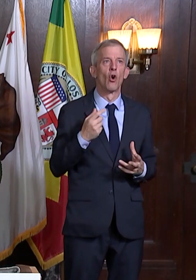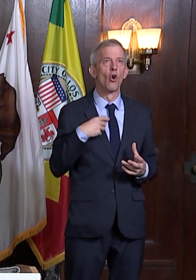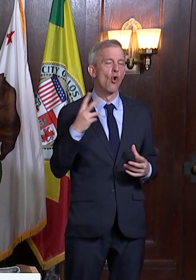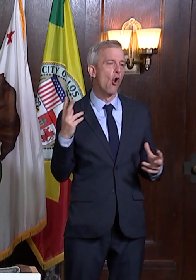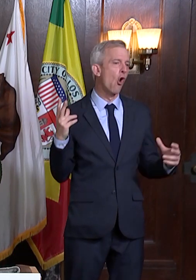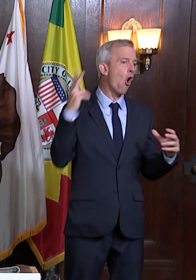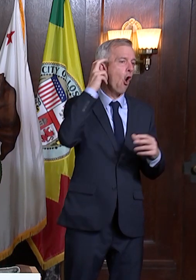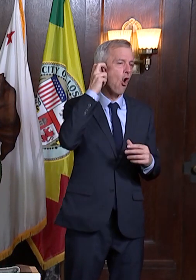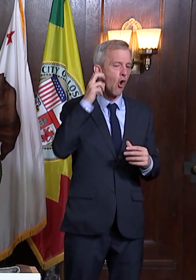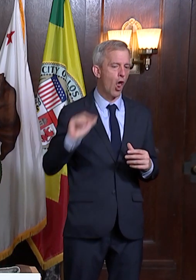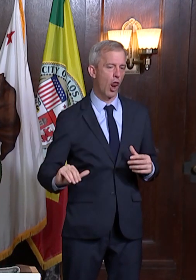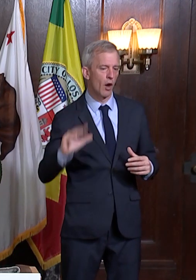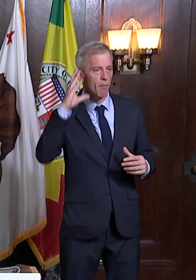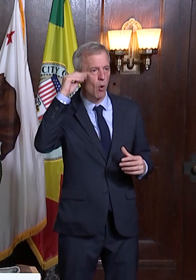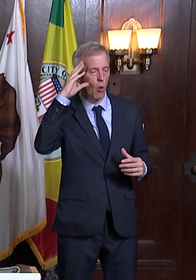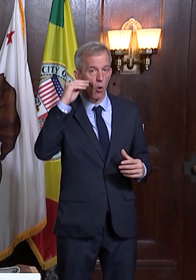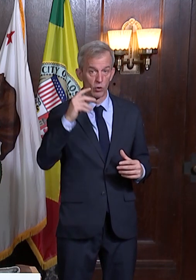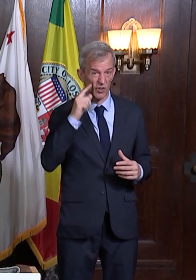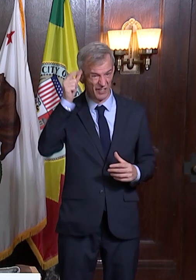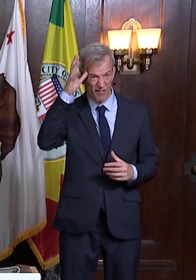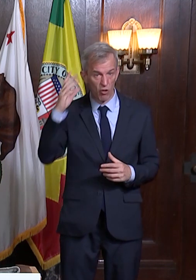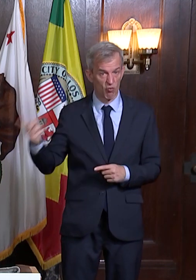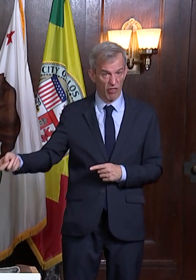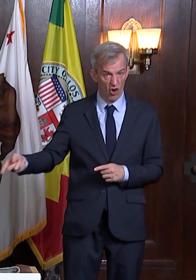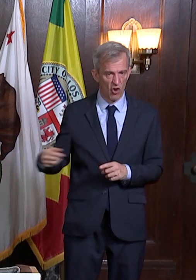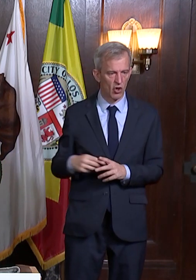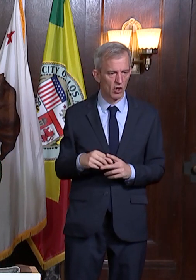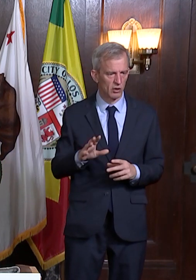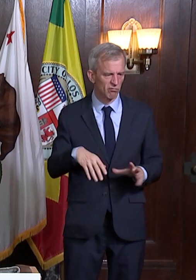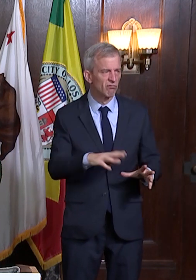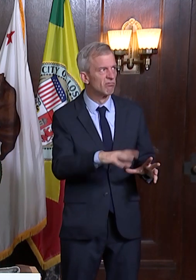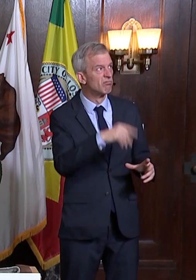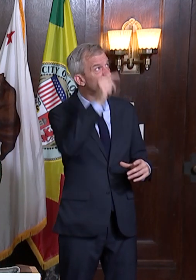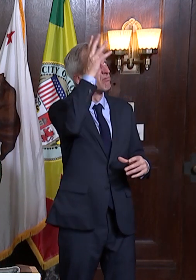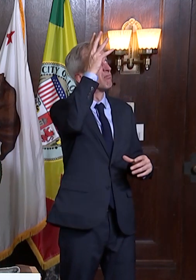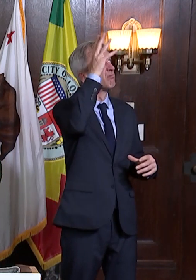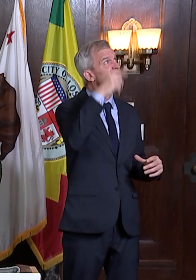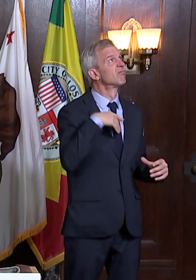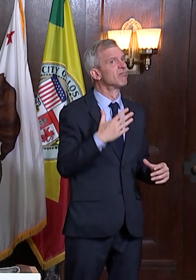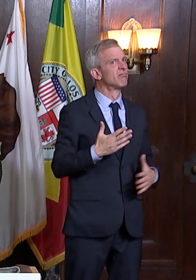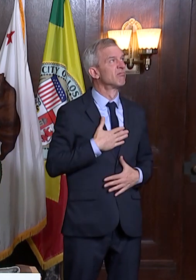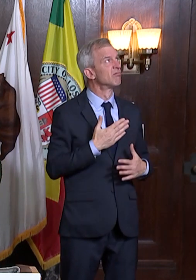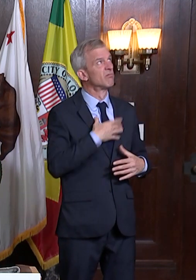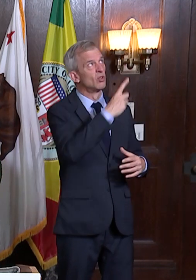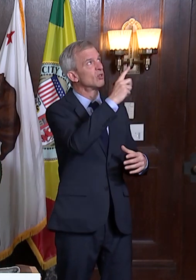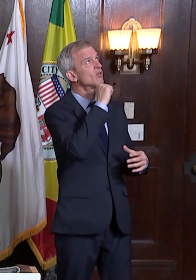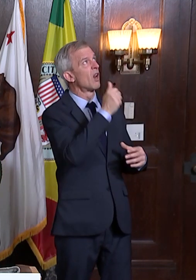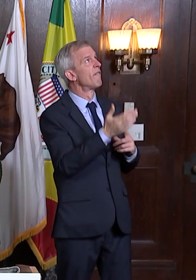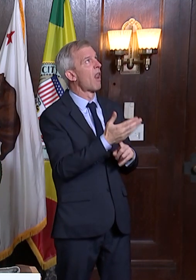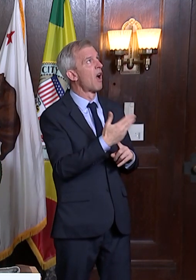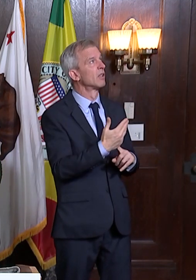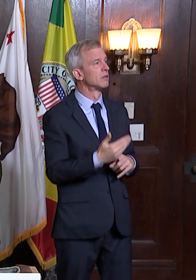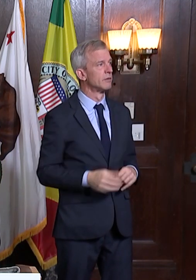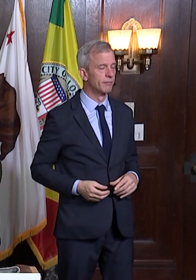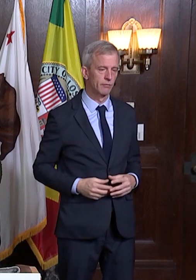say to his father, who was right there, "Dad, I'm so glad you're not a flag.